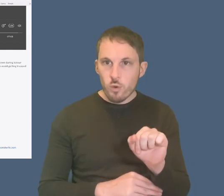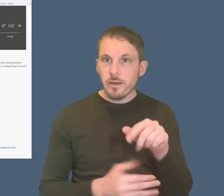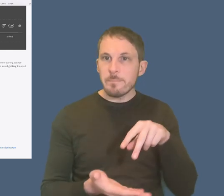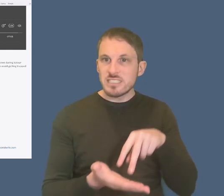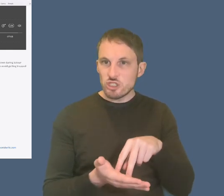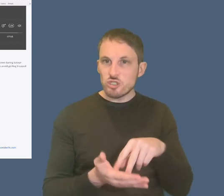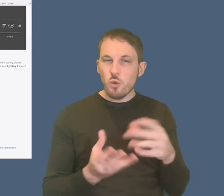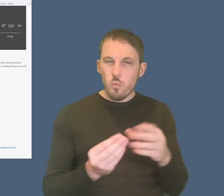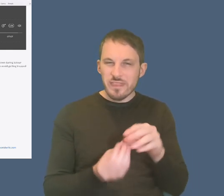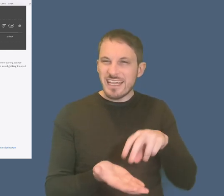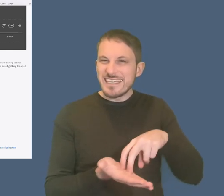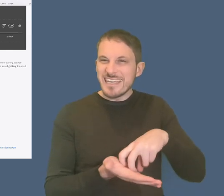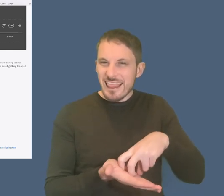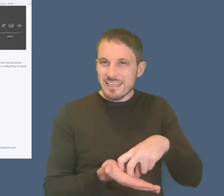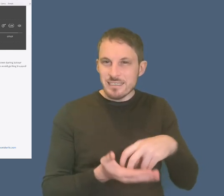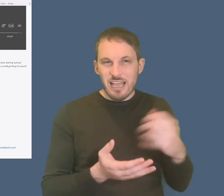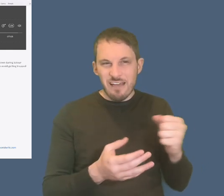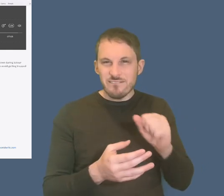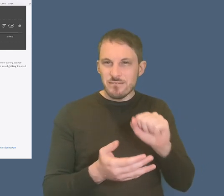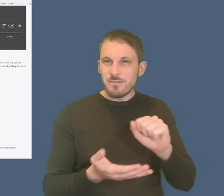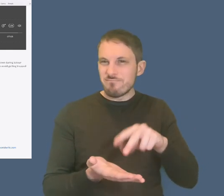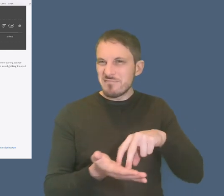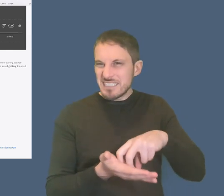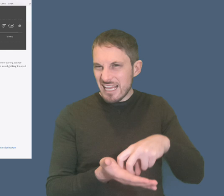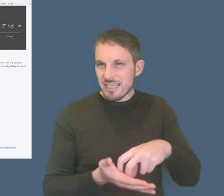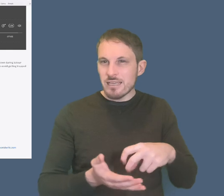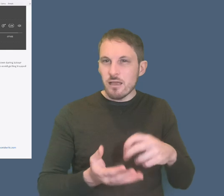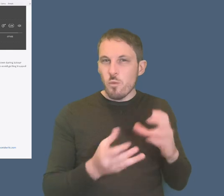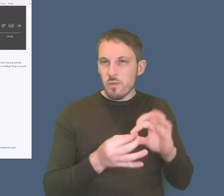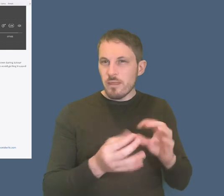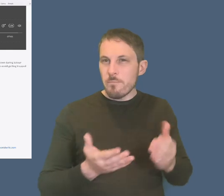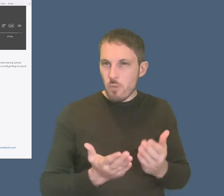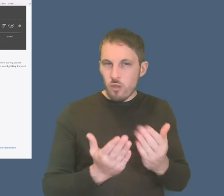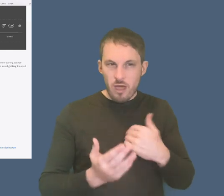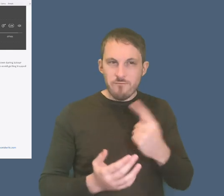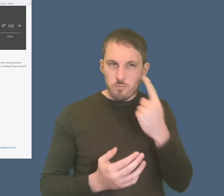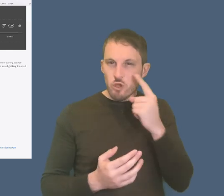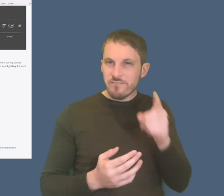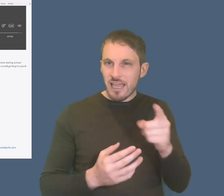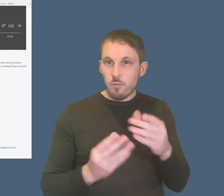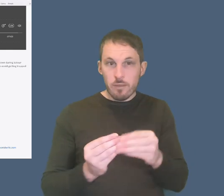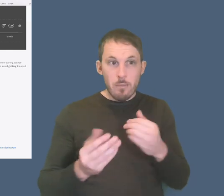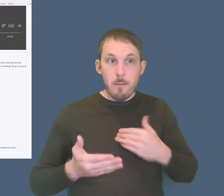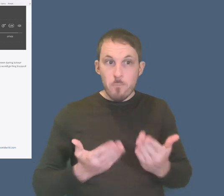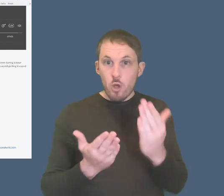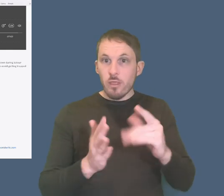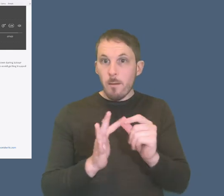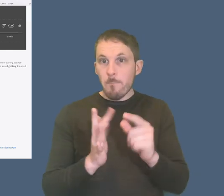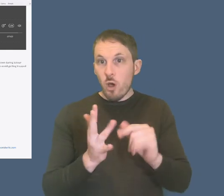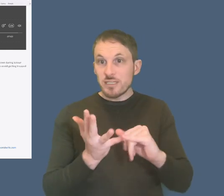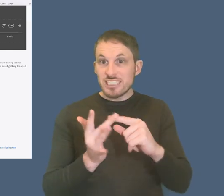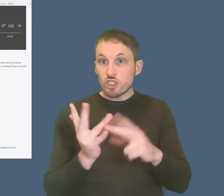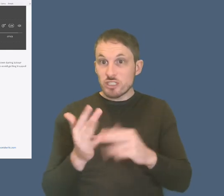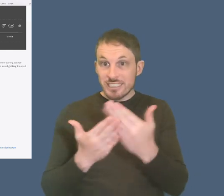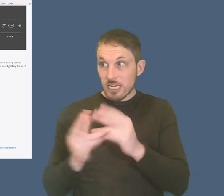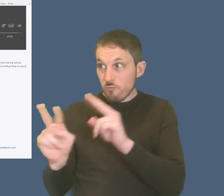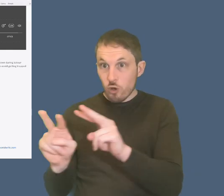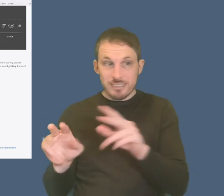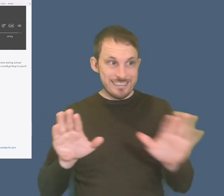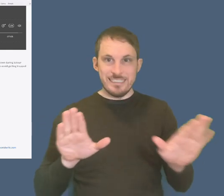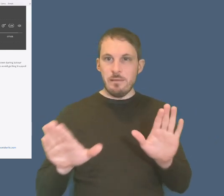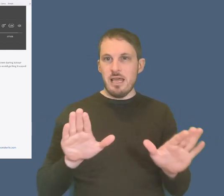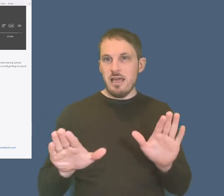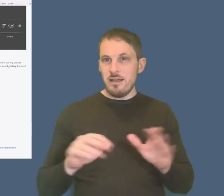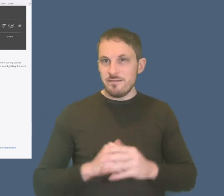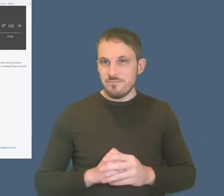of kneeling into their positioning. And this is consistent with what I observed in my work for the birth position study. As the labor